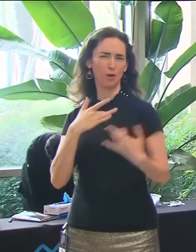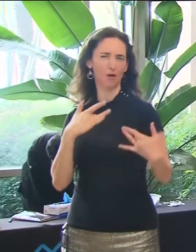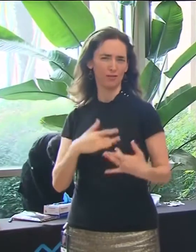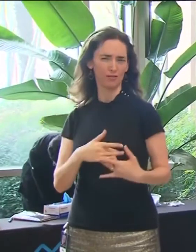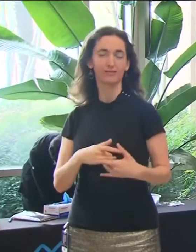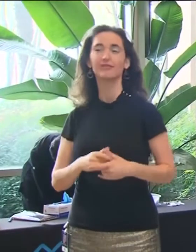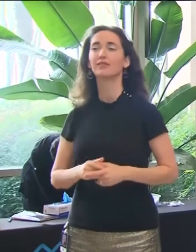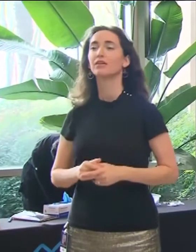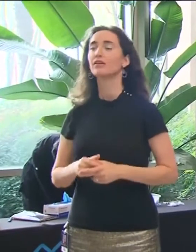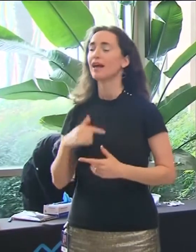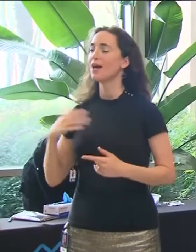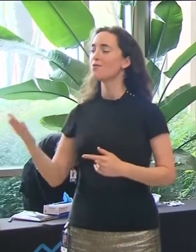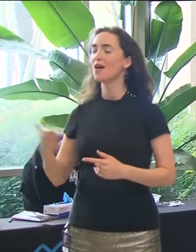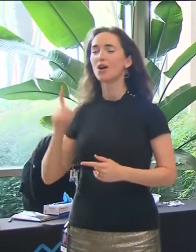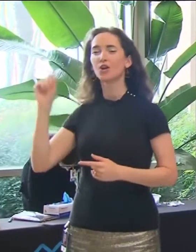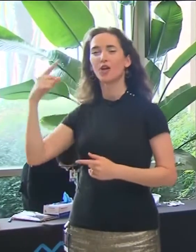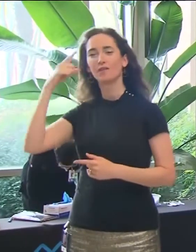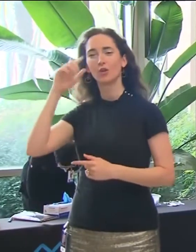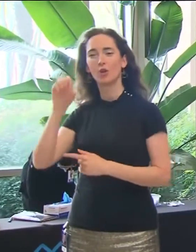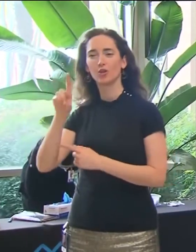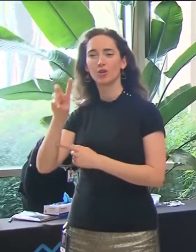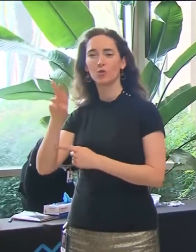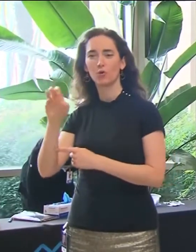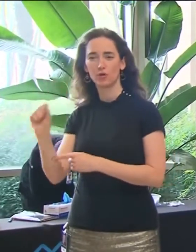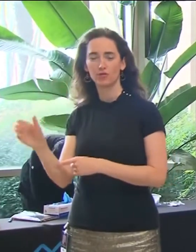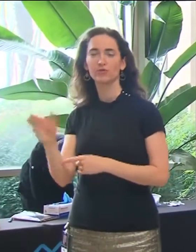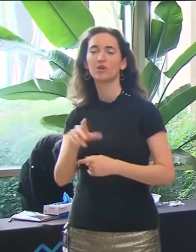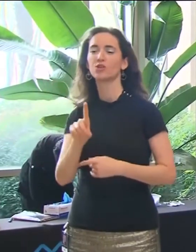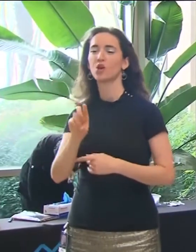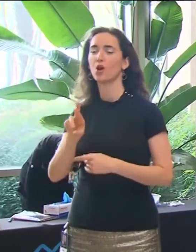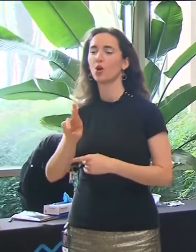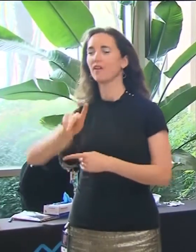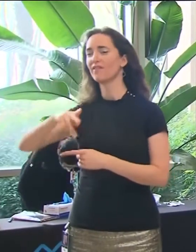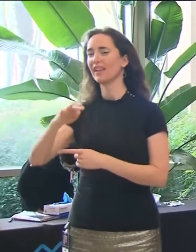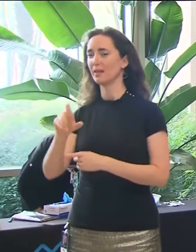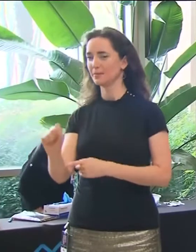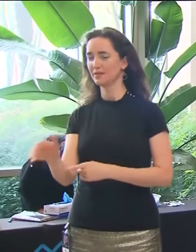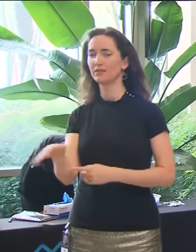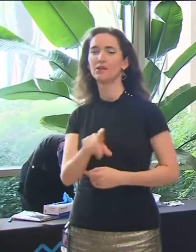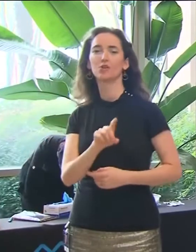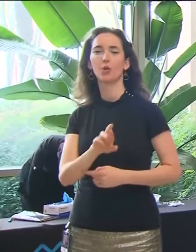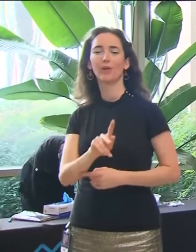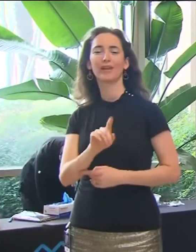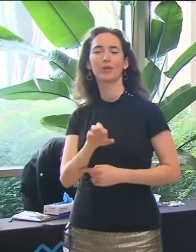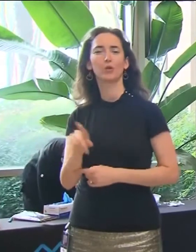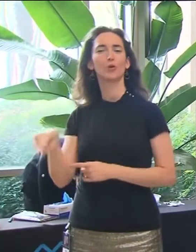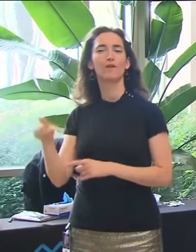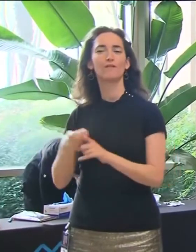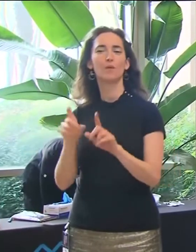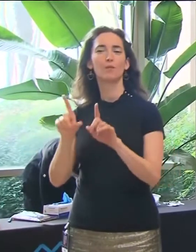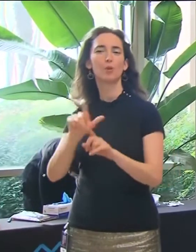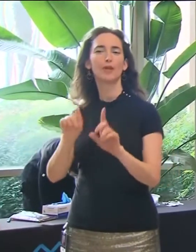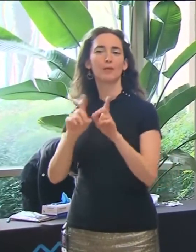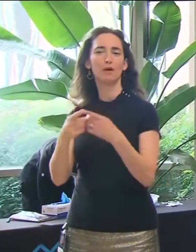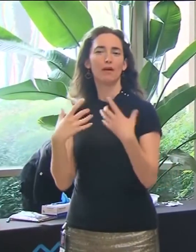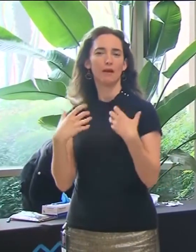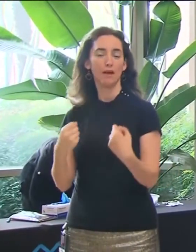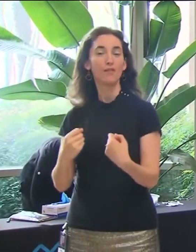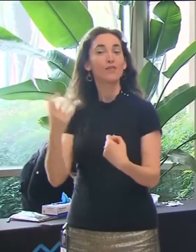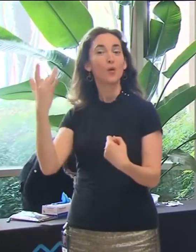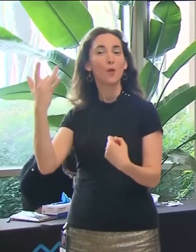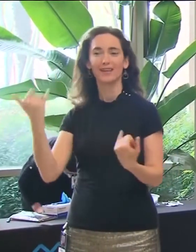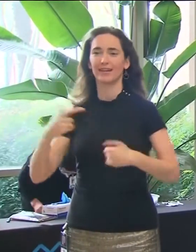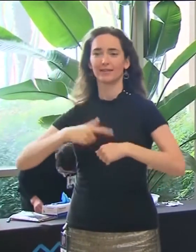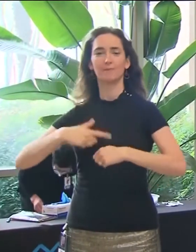Governor Edwards and Dr. Phillips and Dr. Cantor from the Louisiana Department of Health, because we are in